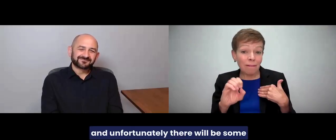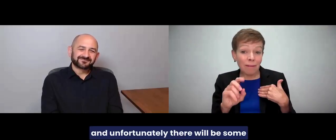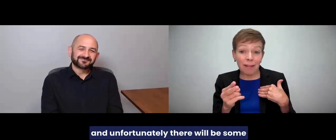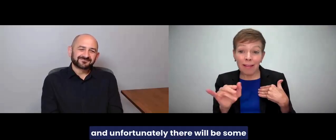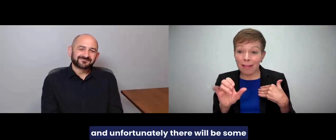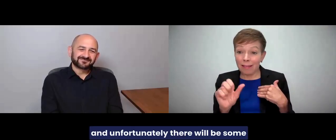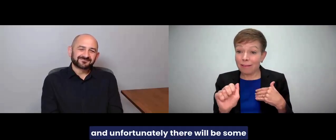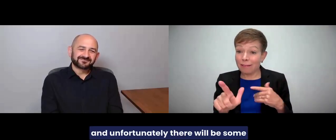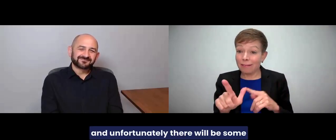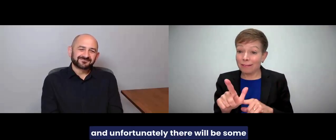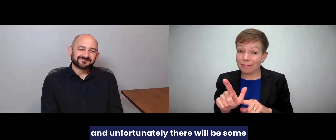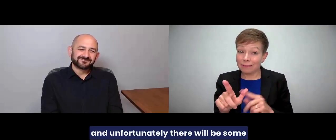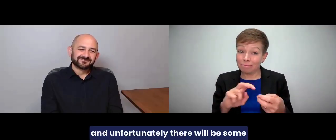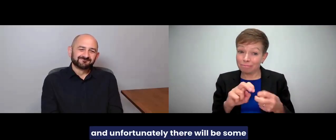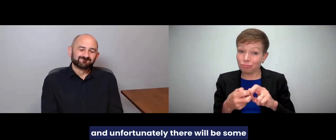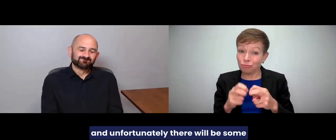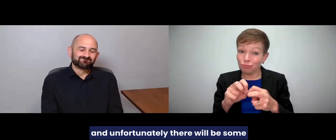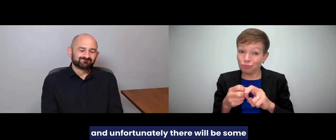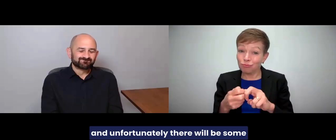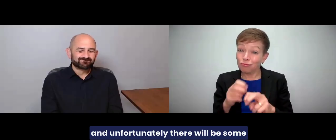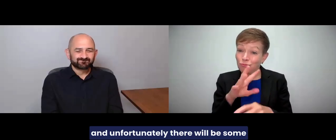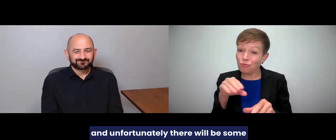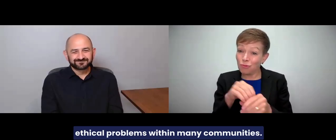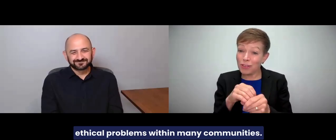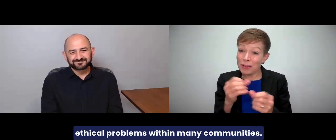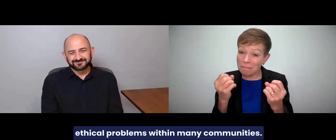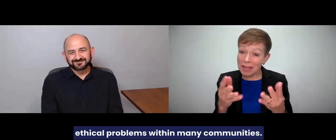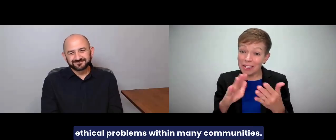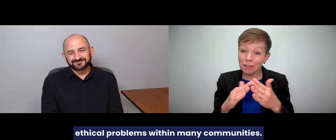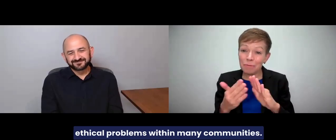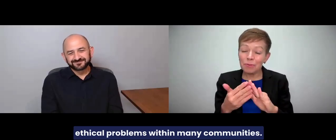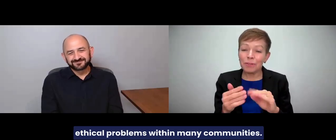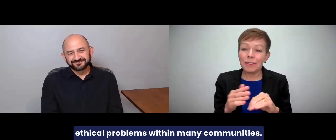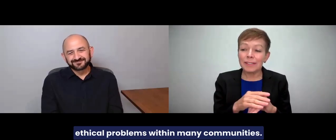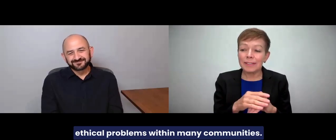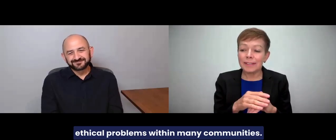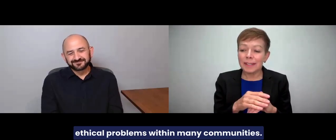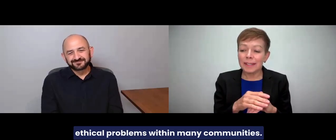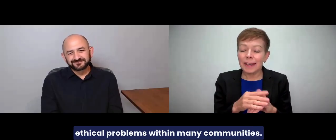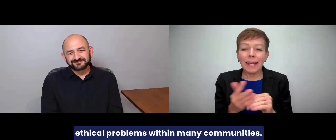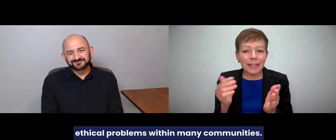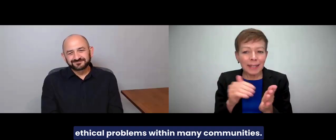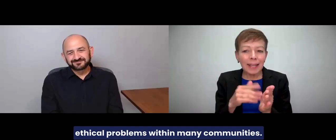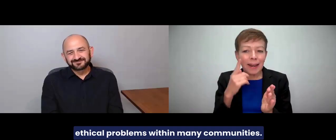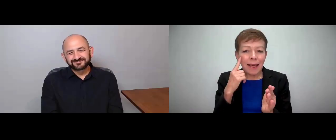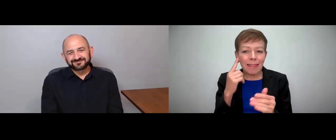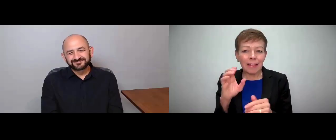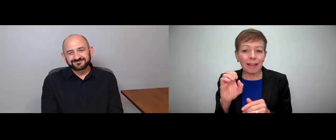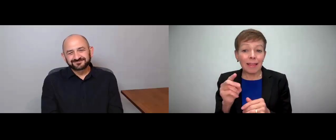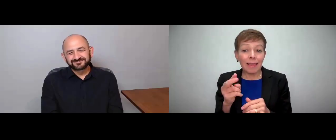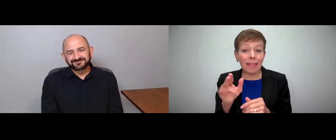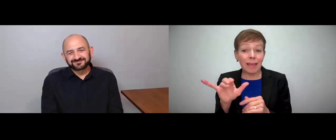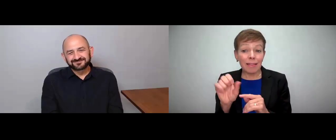And unfortunately, there will be some ethical problems within many